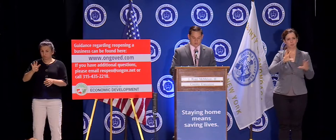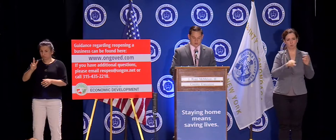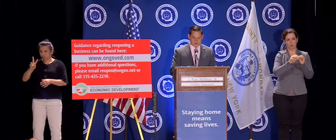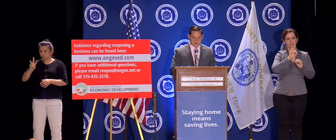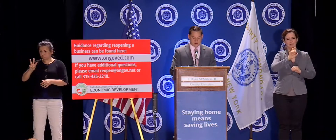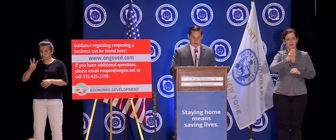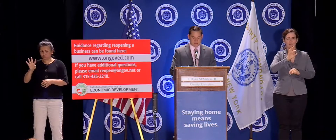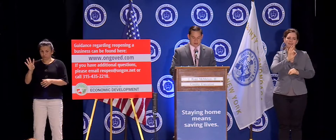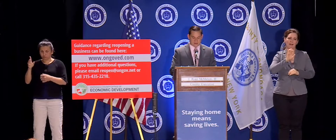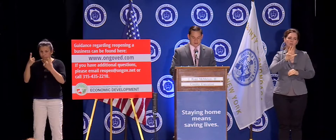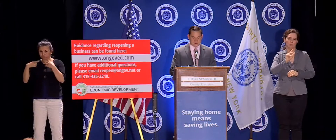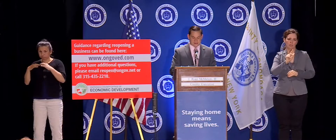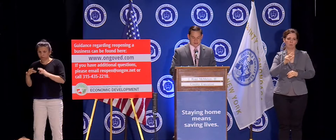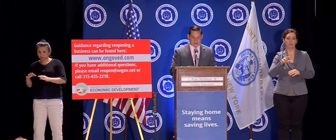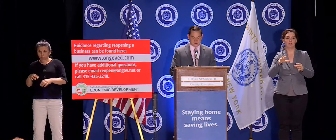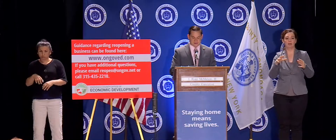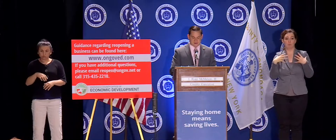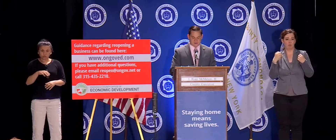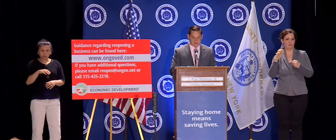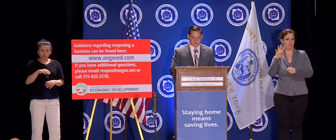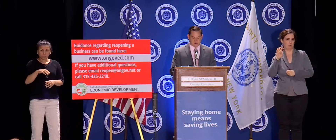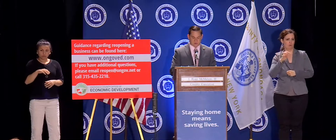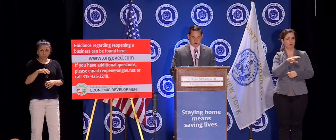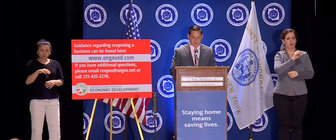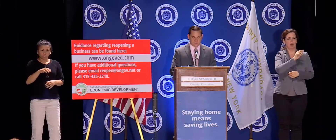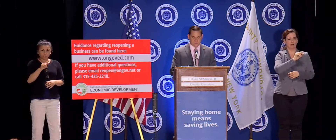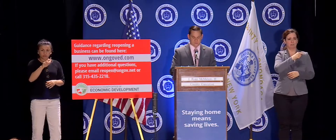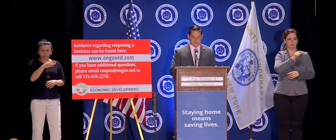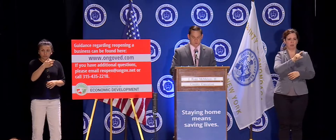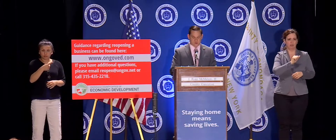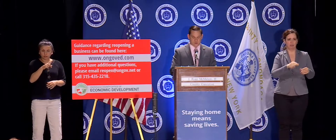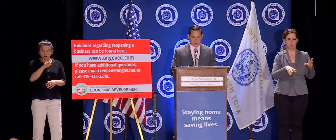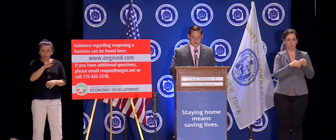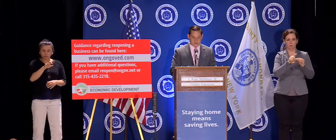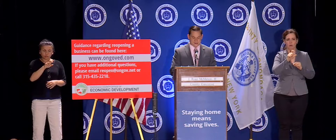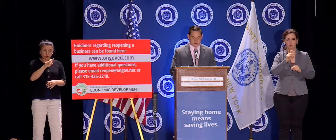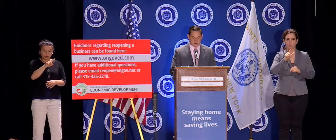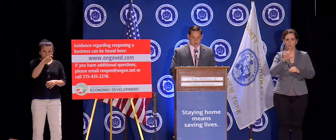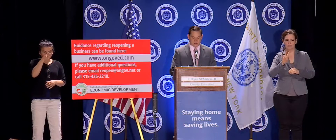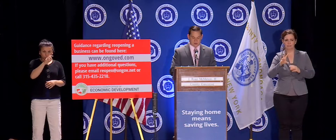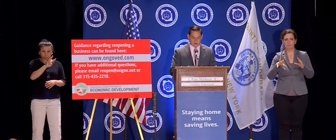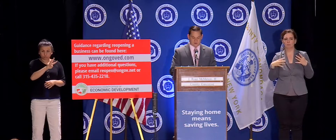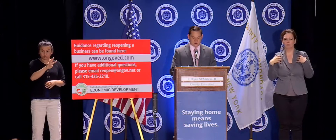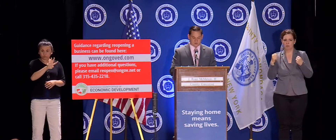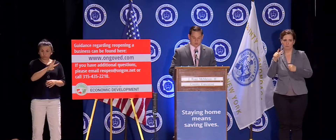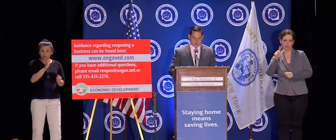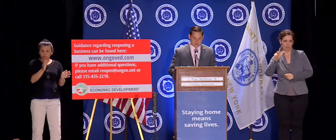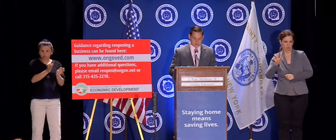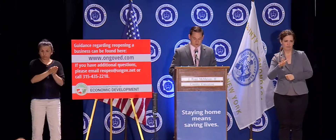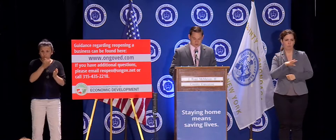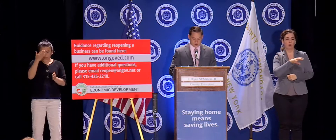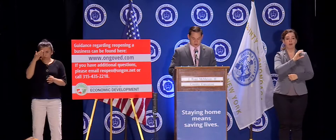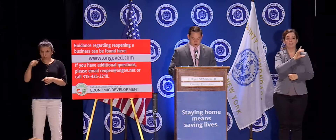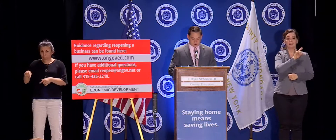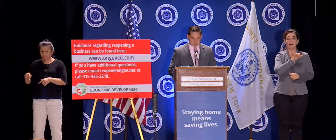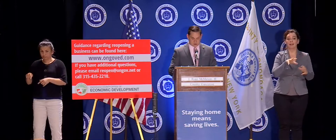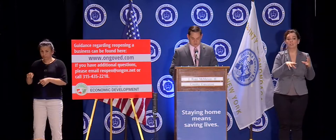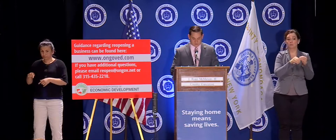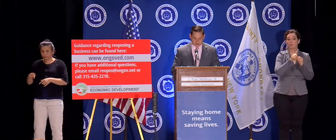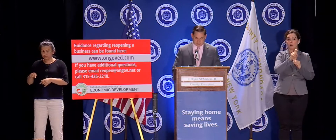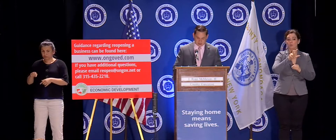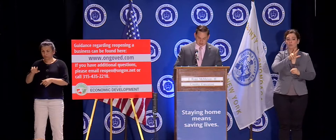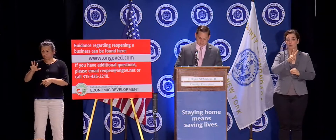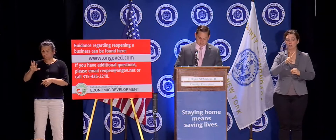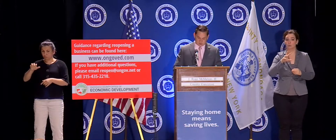48 recoveries. Manlius, 66, 54 recoveries. DeWitt, 63, 53 recoveries.